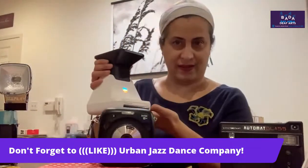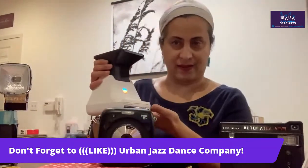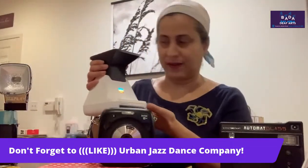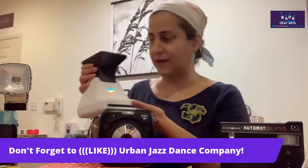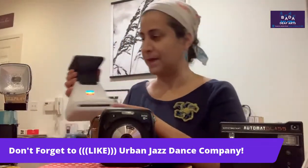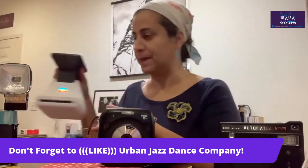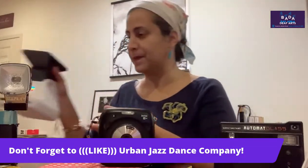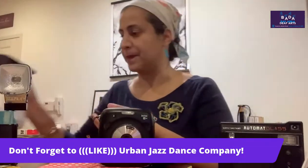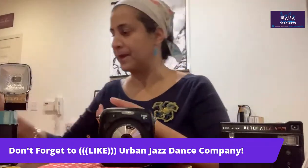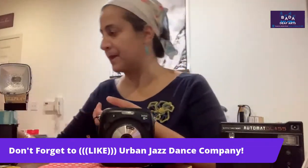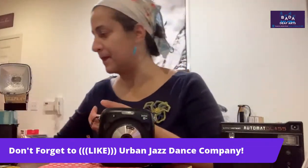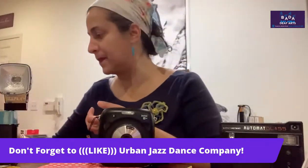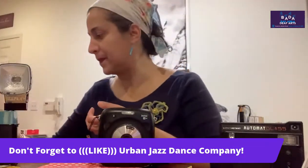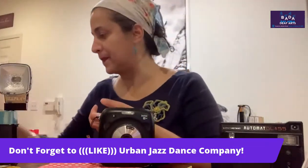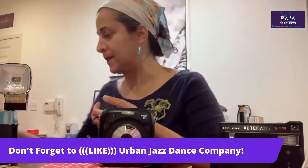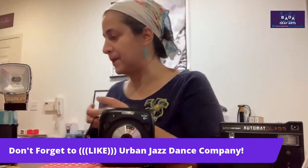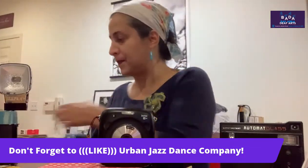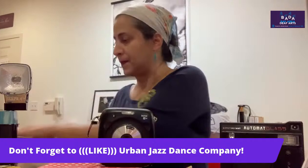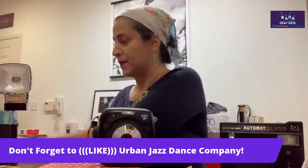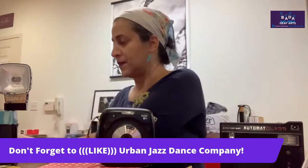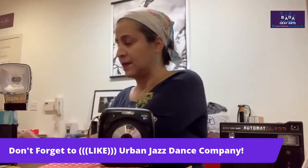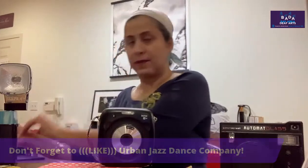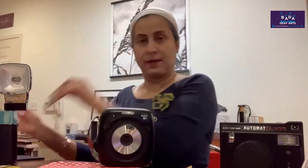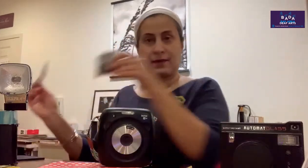And I do most of that with this camera here.